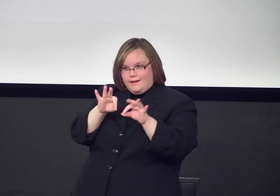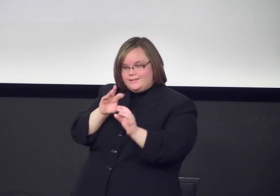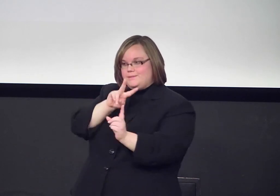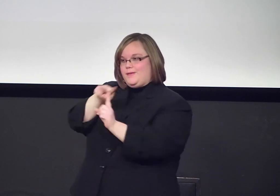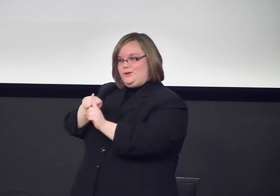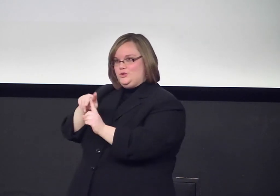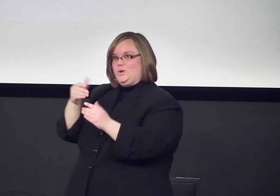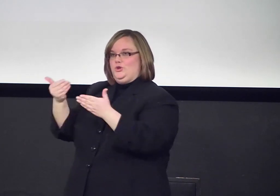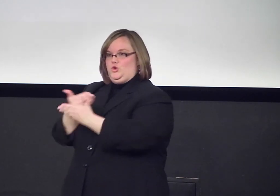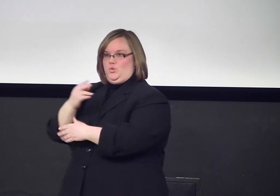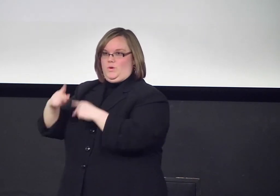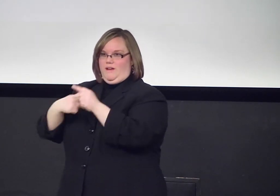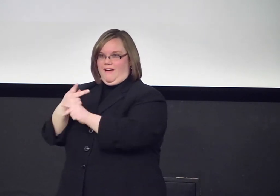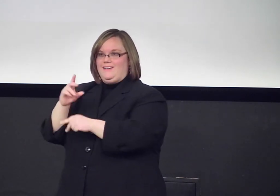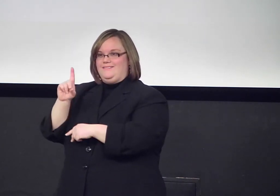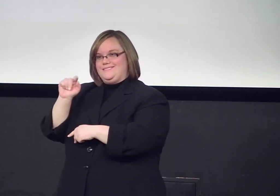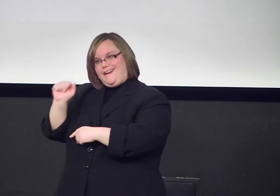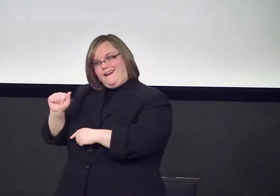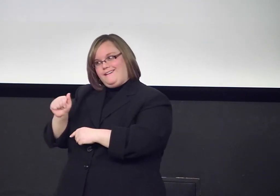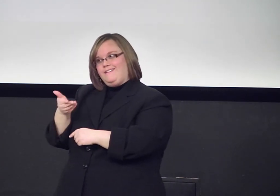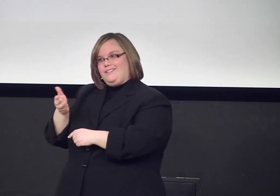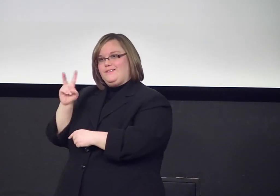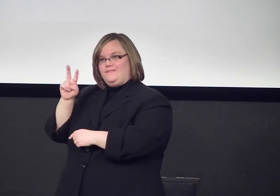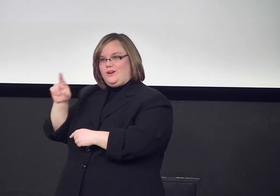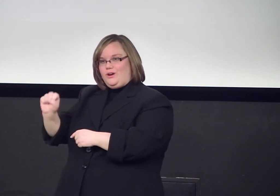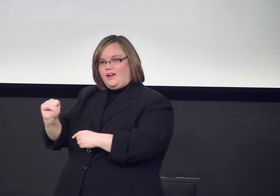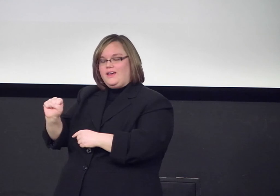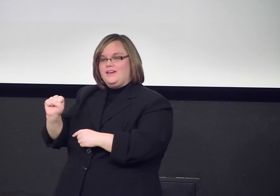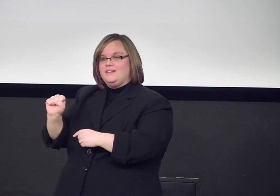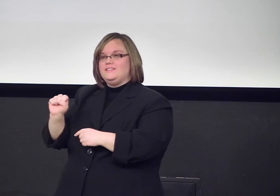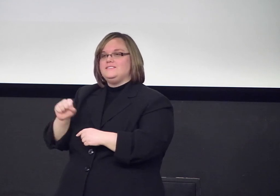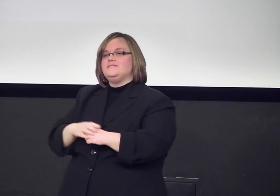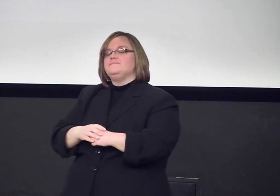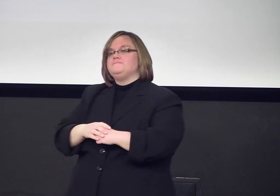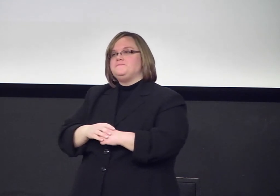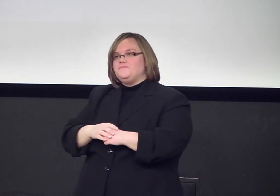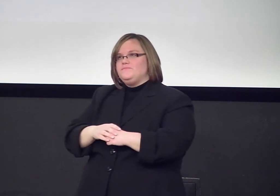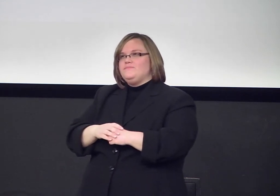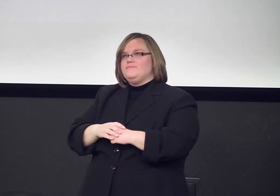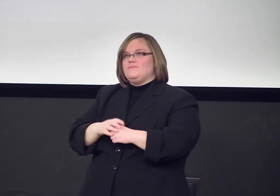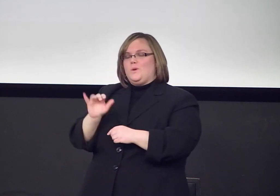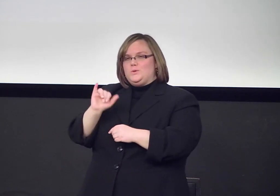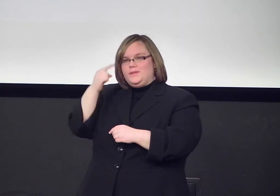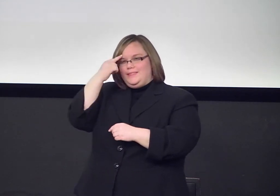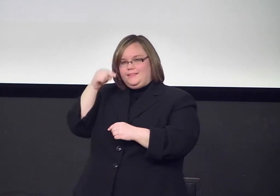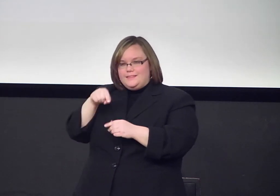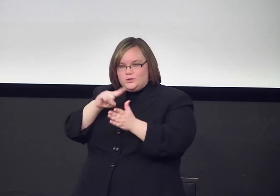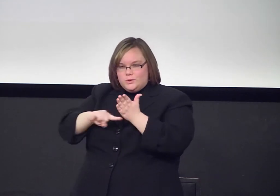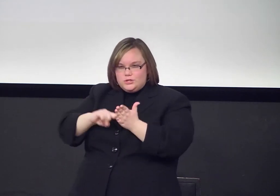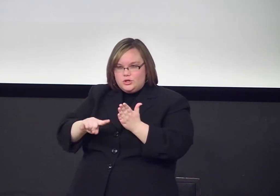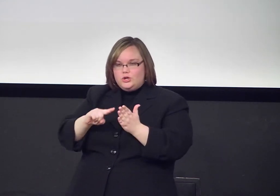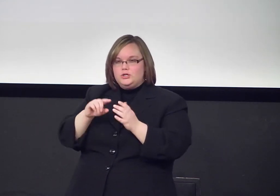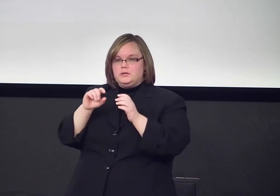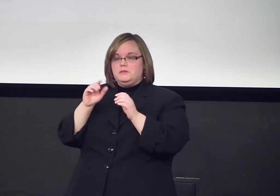Okay, and in conclusion, we have applied Metzger's findings to a new type of data, which is in the VRS environment, and I think